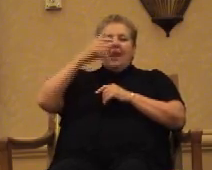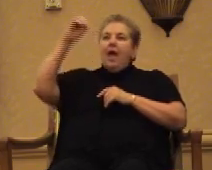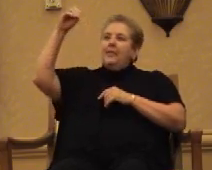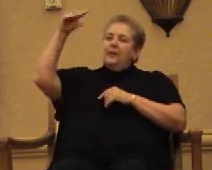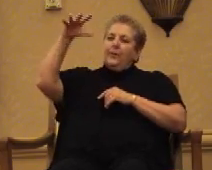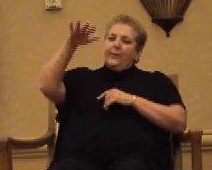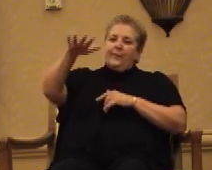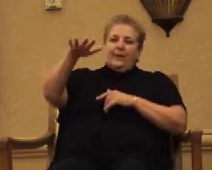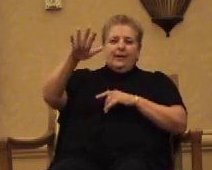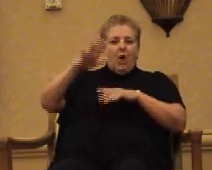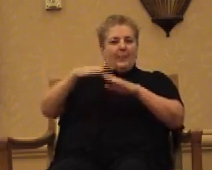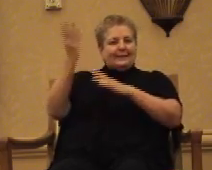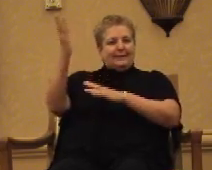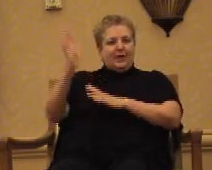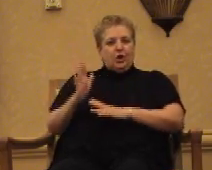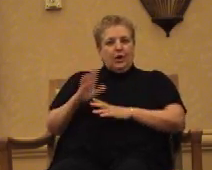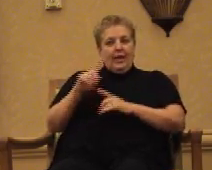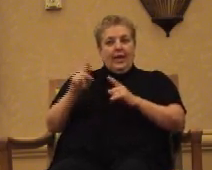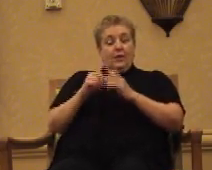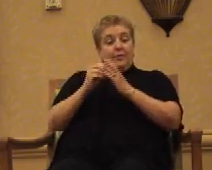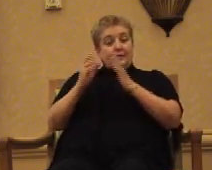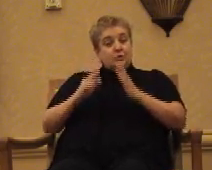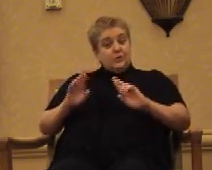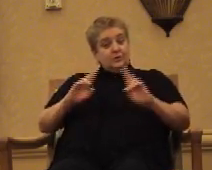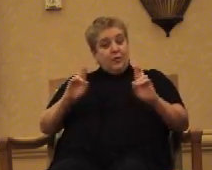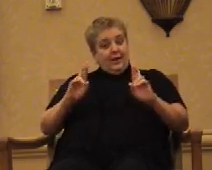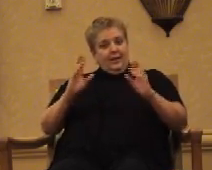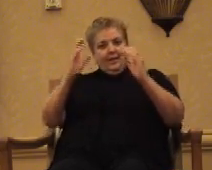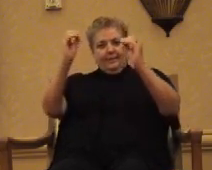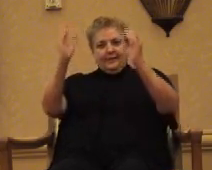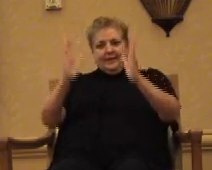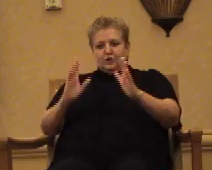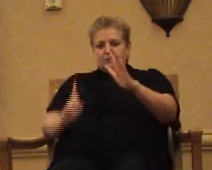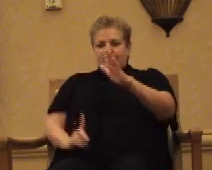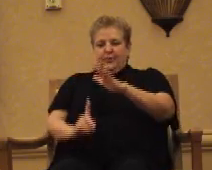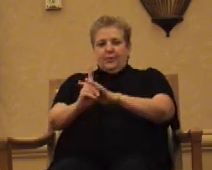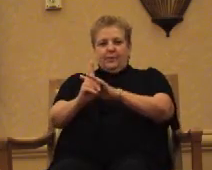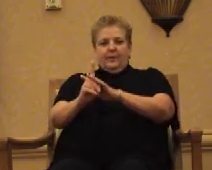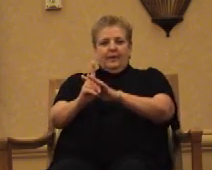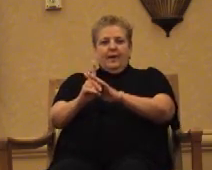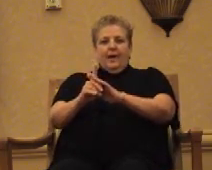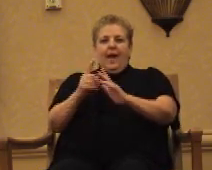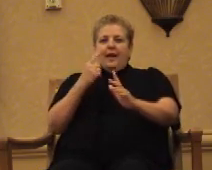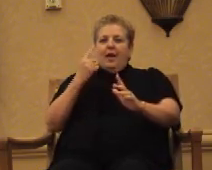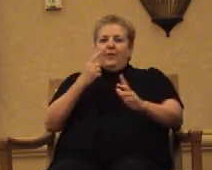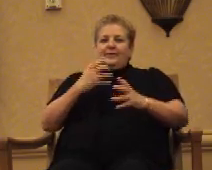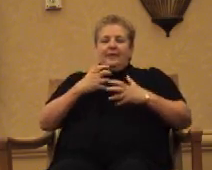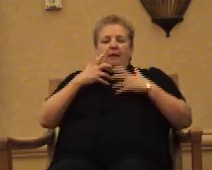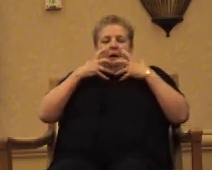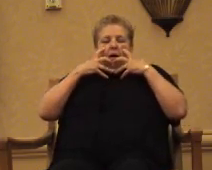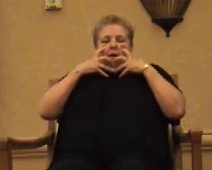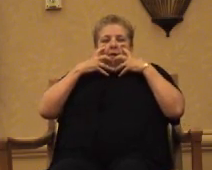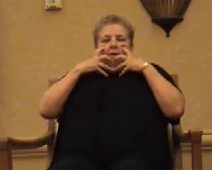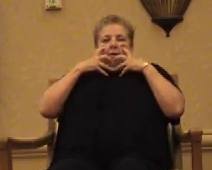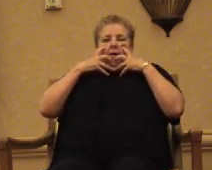when the student's ready, the teacher appears. I always get tears in my eyes. I hope I always get tears in my eyes when I talk about this moment, because